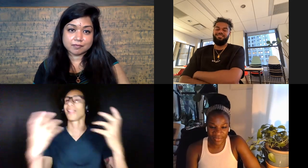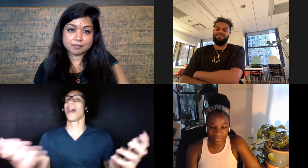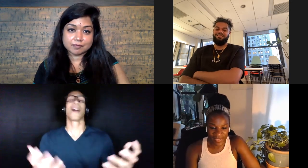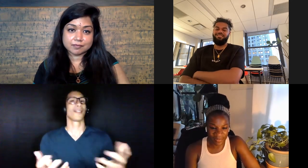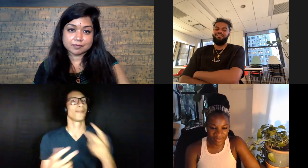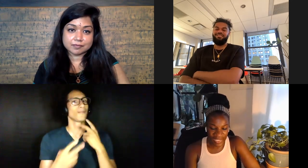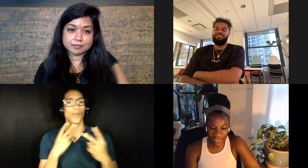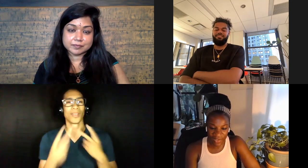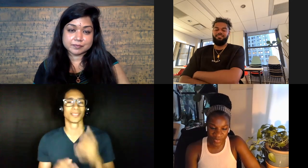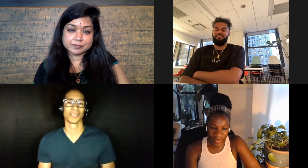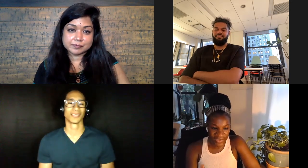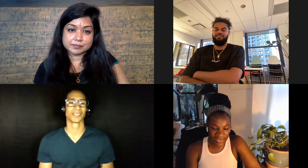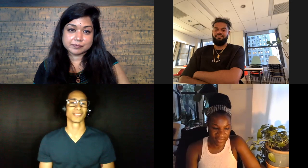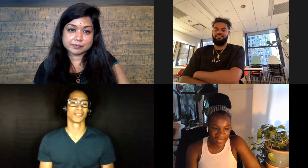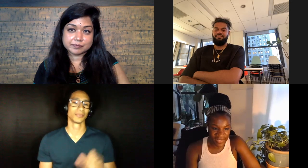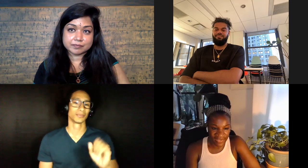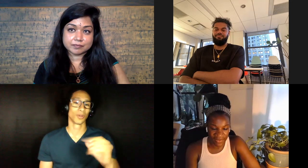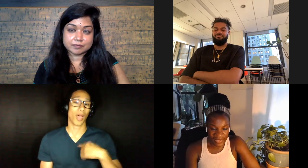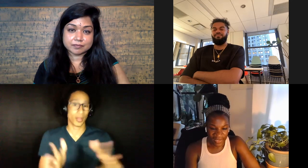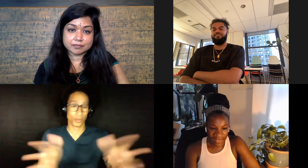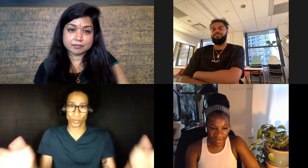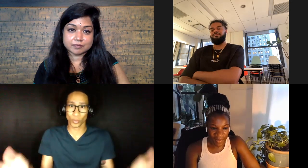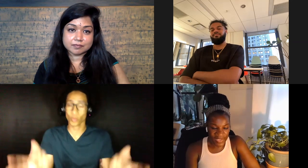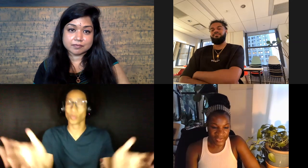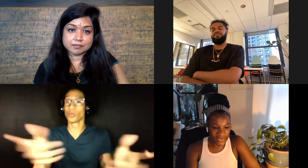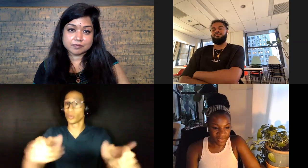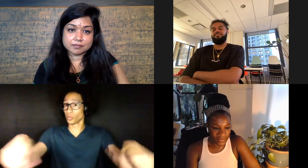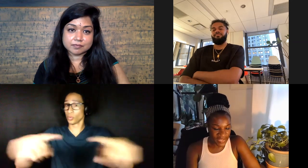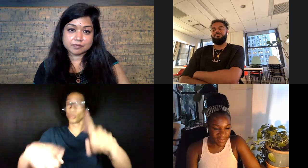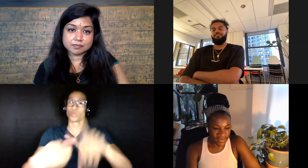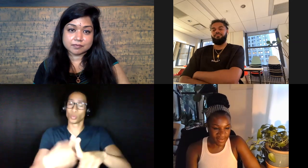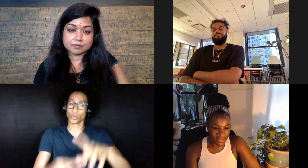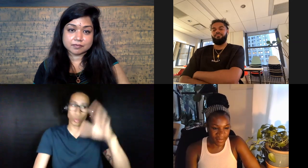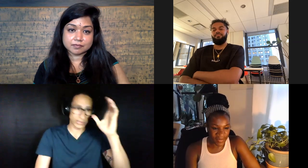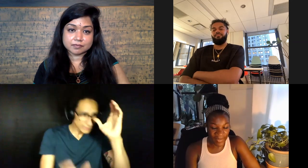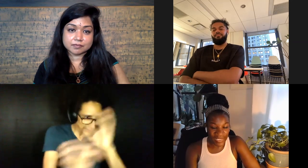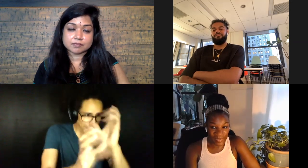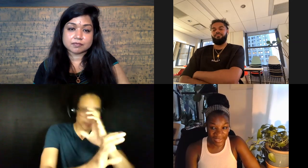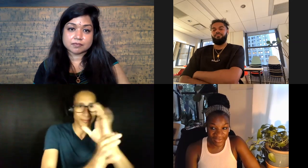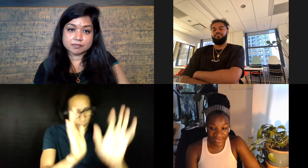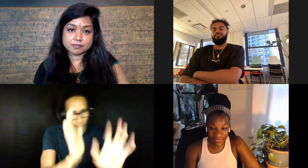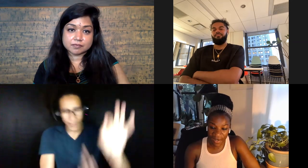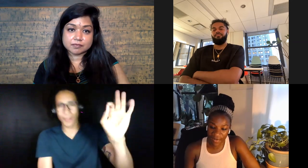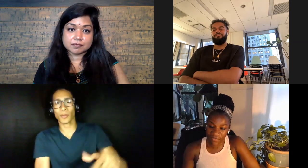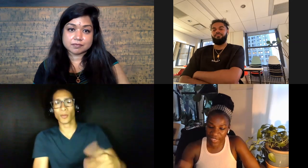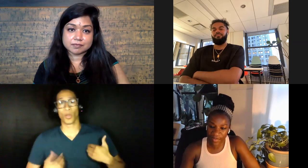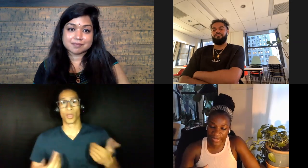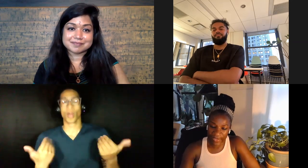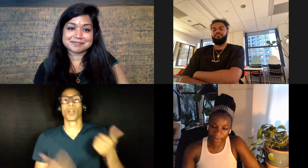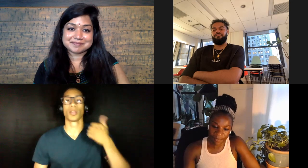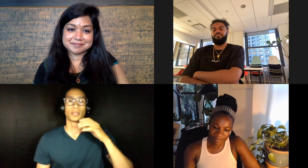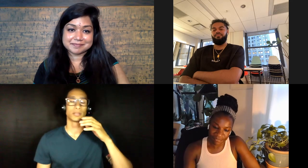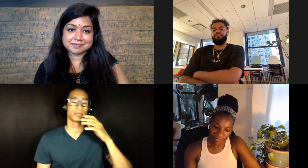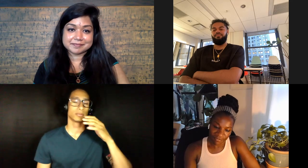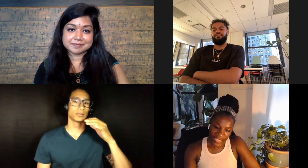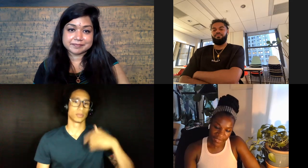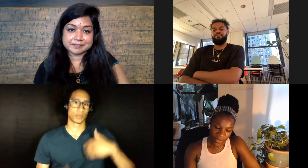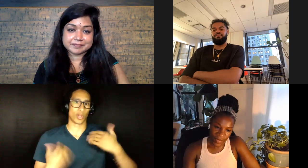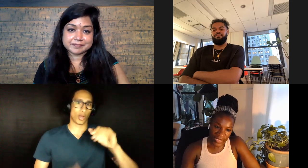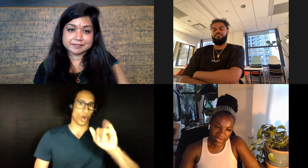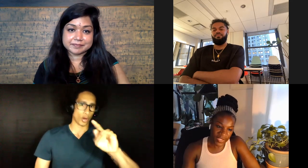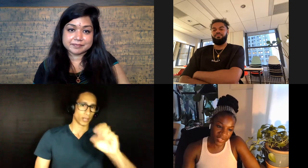seafood, I know you guys have had Cajun seafood and like crab legs and octopus and stuff like that. But imagine having that with North African spices and